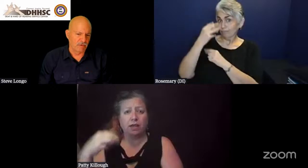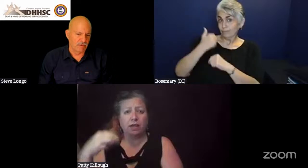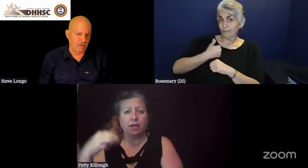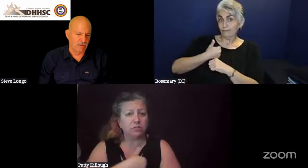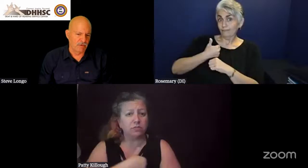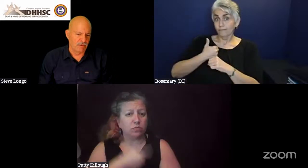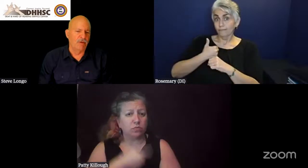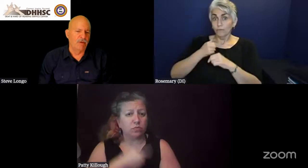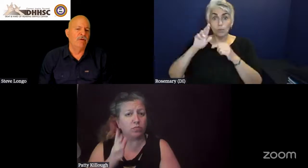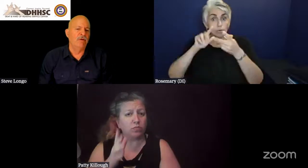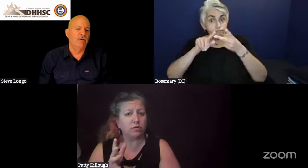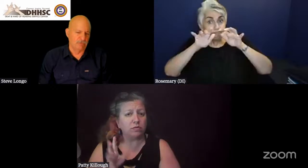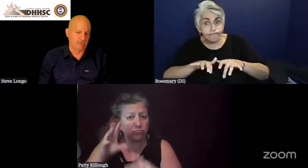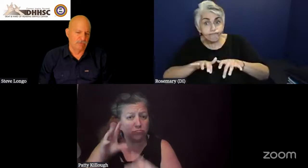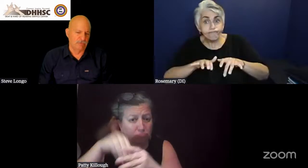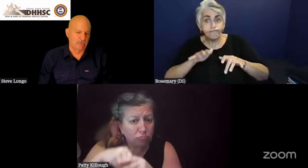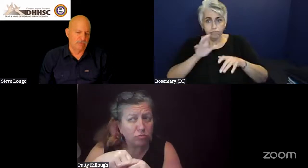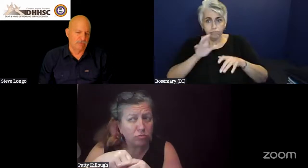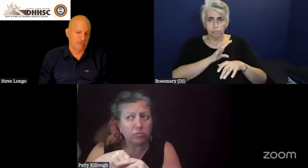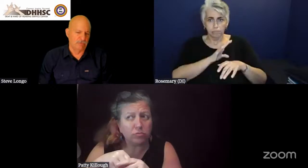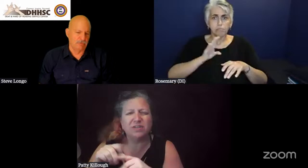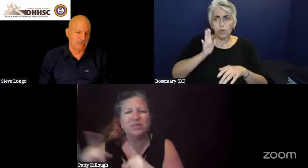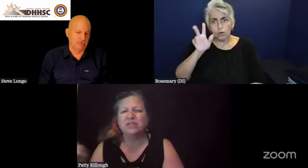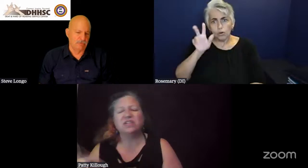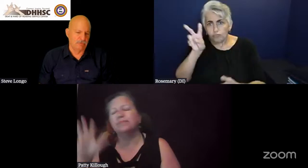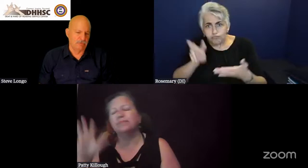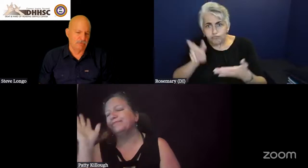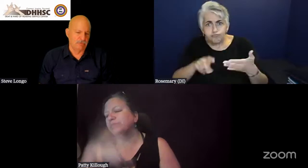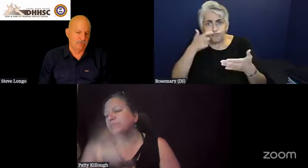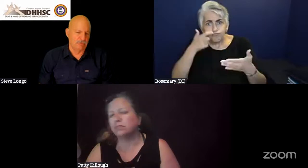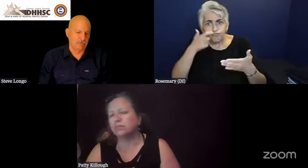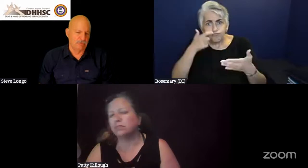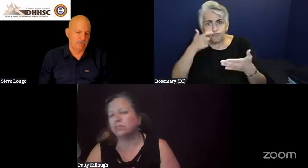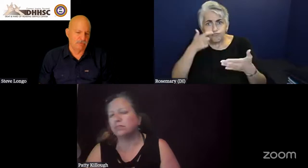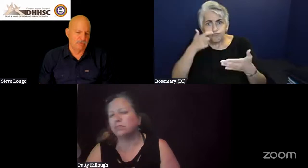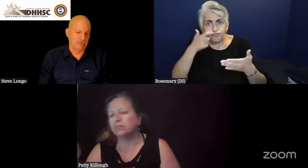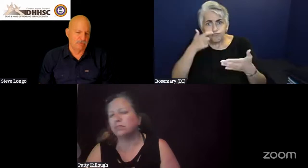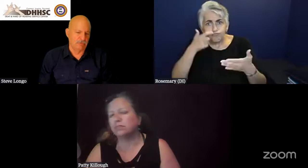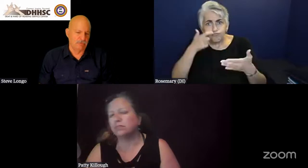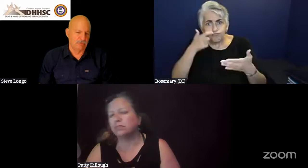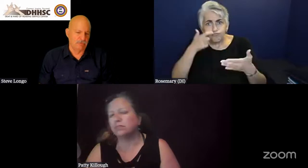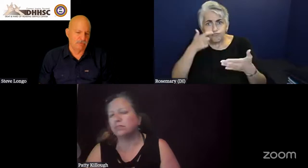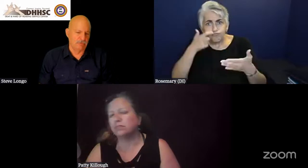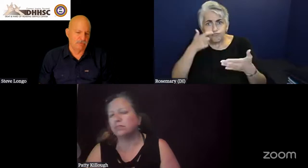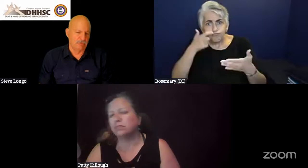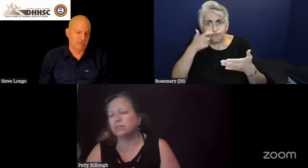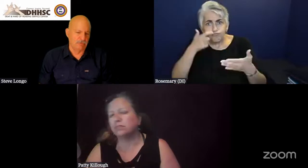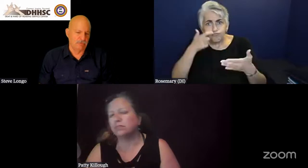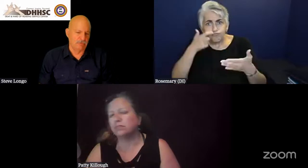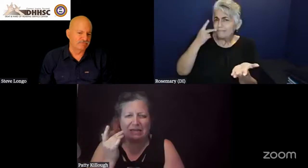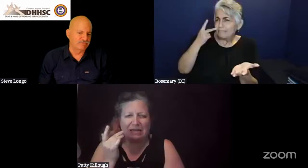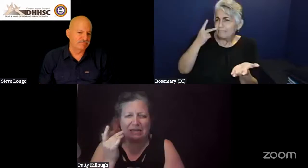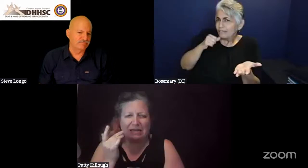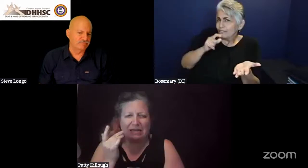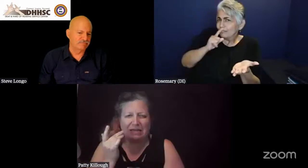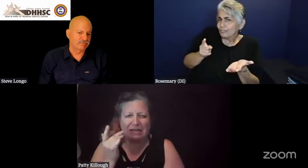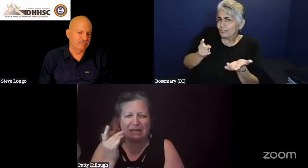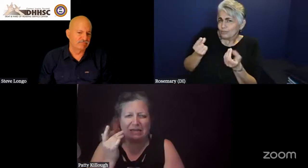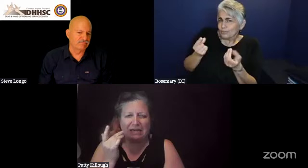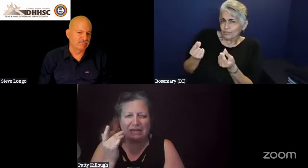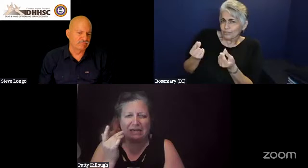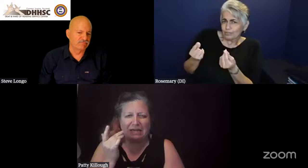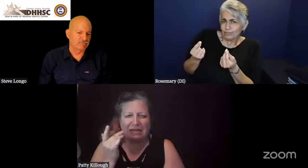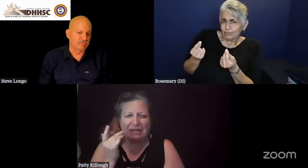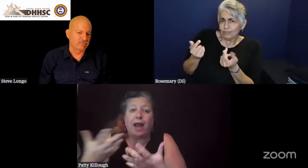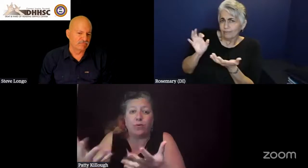and participate. And I said, you can send a video or send a letter and they'll listen.